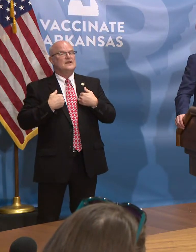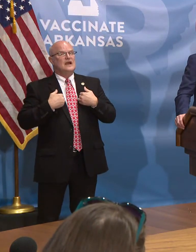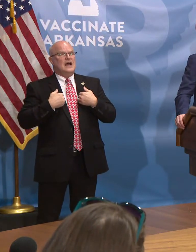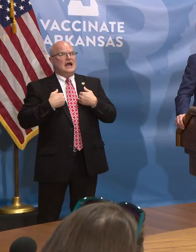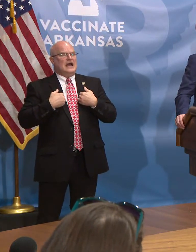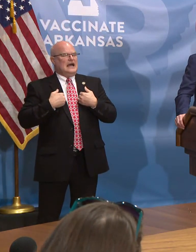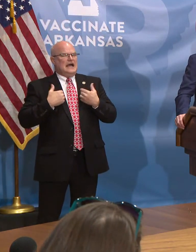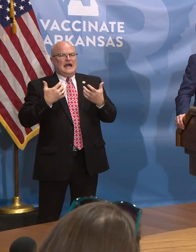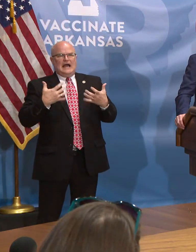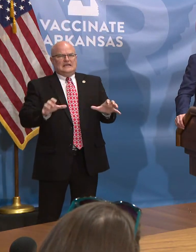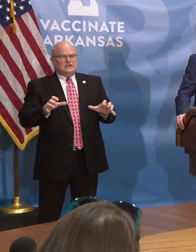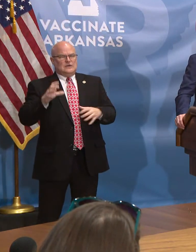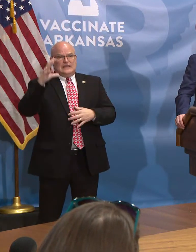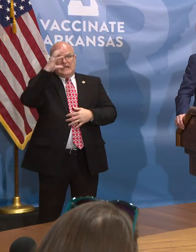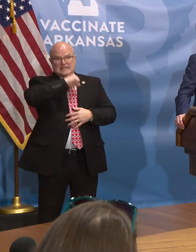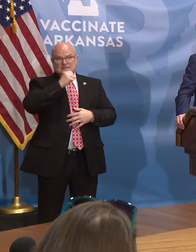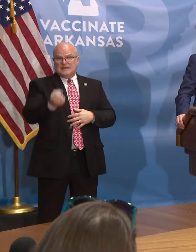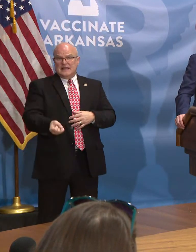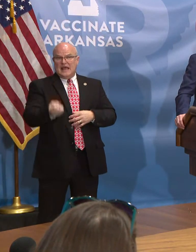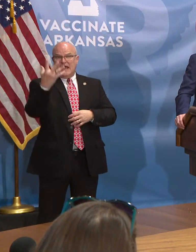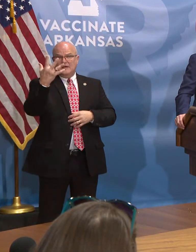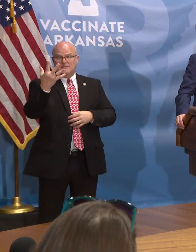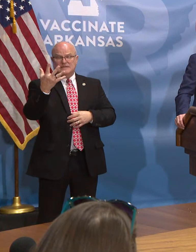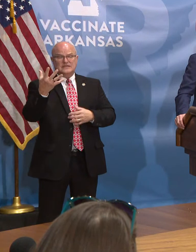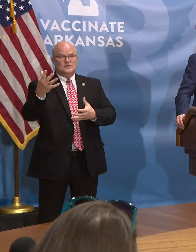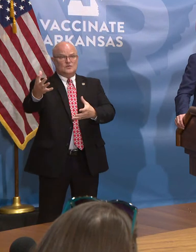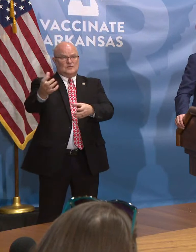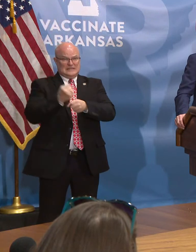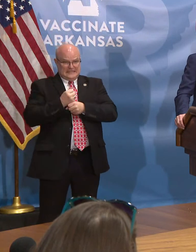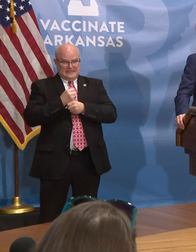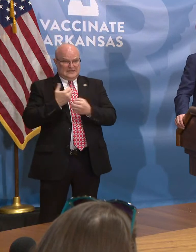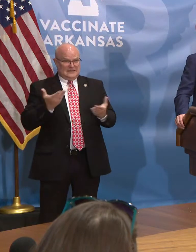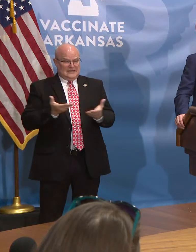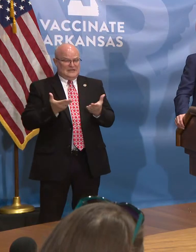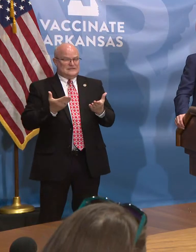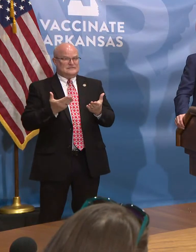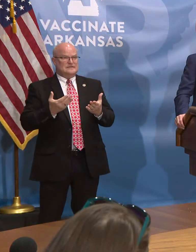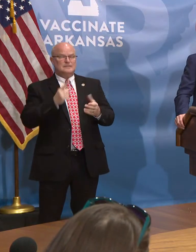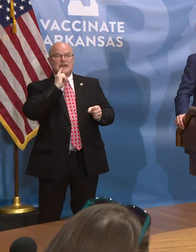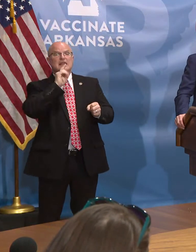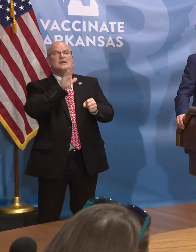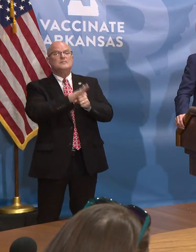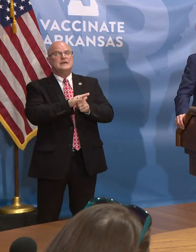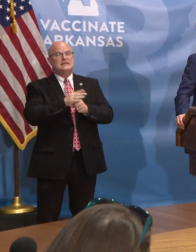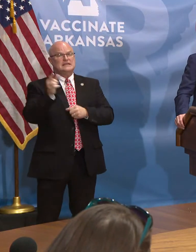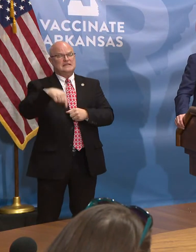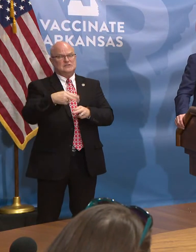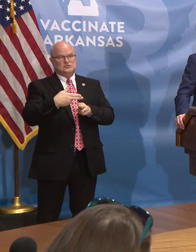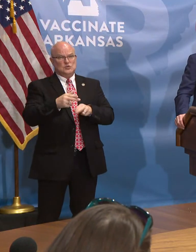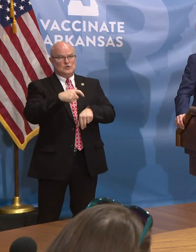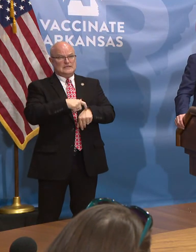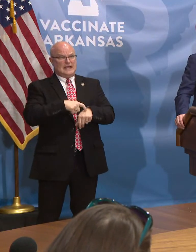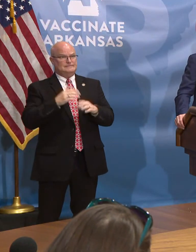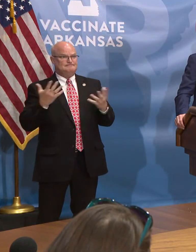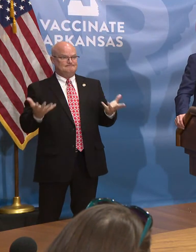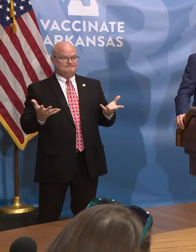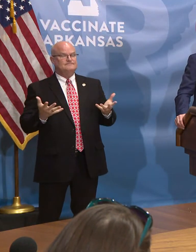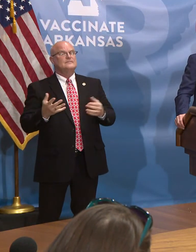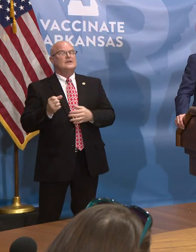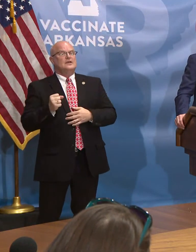I don't want to estimate exactly when that supply will be here. It's been committed to be here in a short amount of